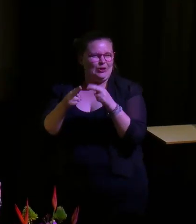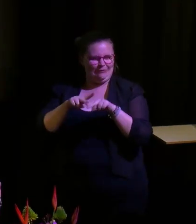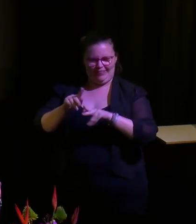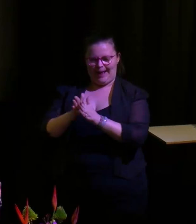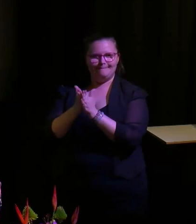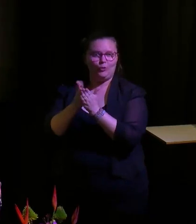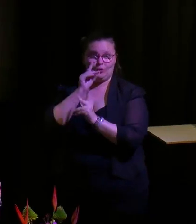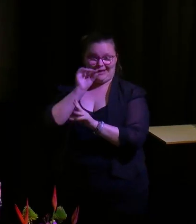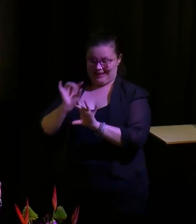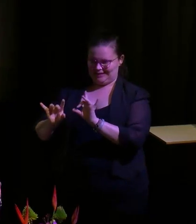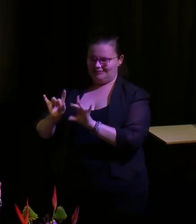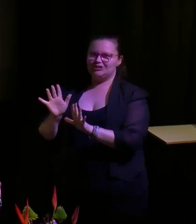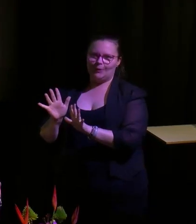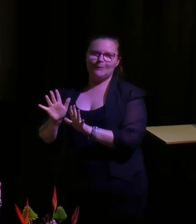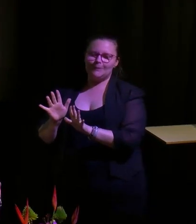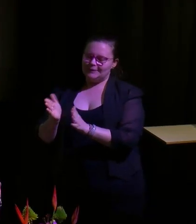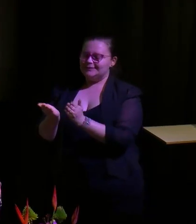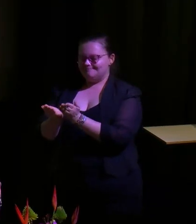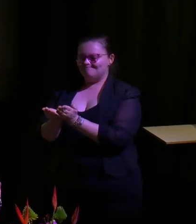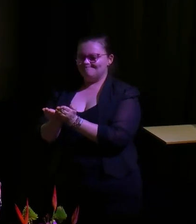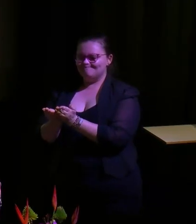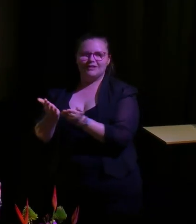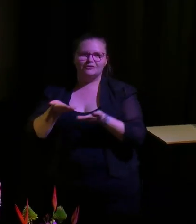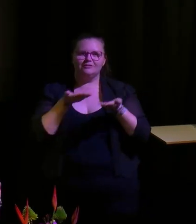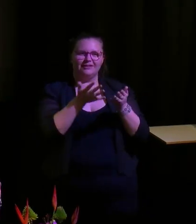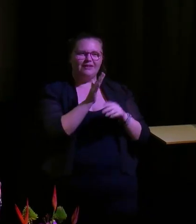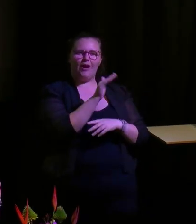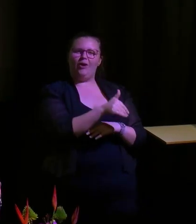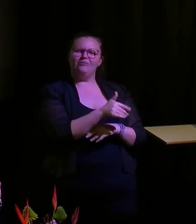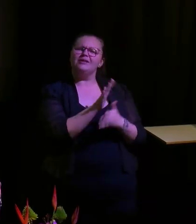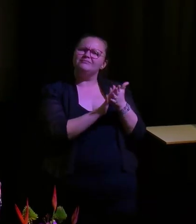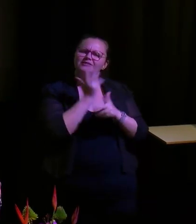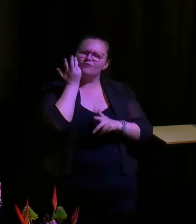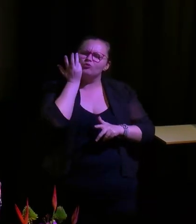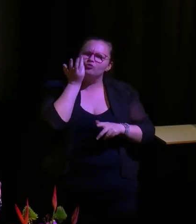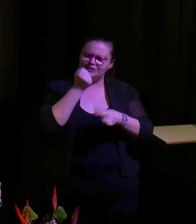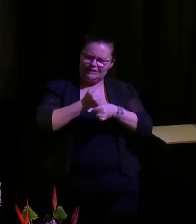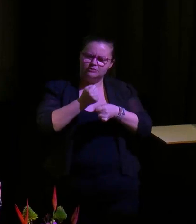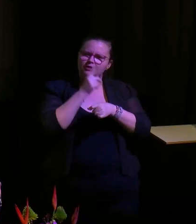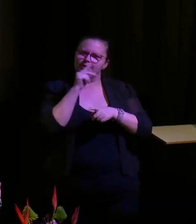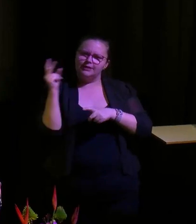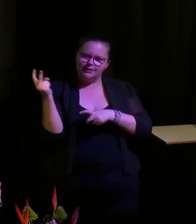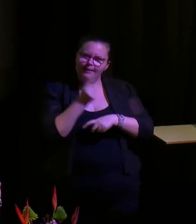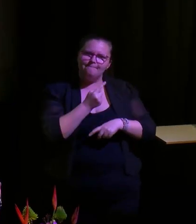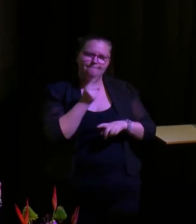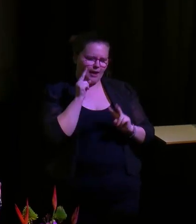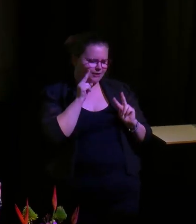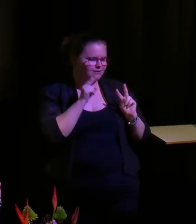So I needed to give it a home that future generations can come and see it and have a